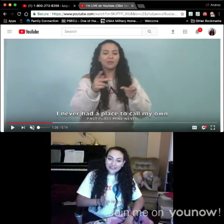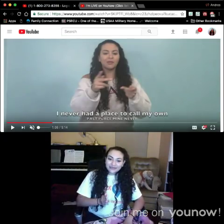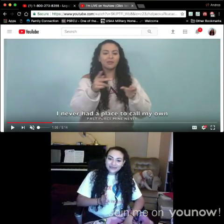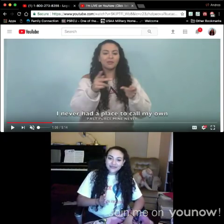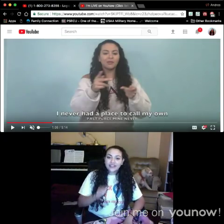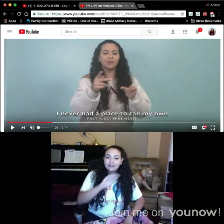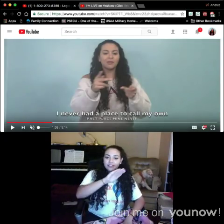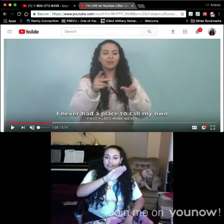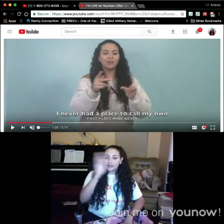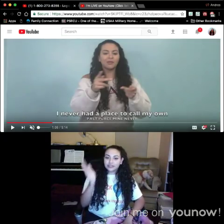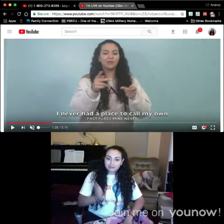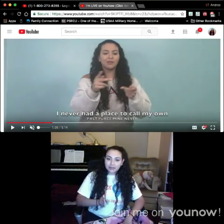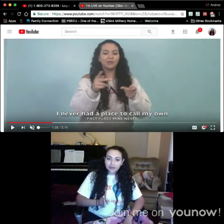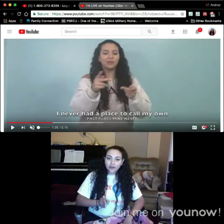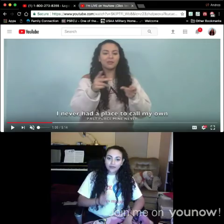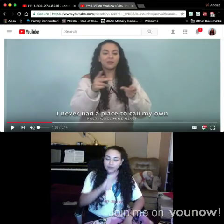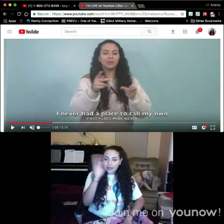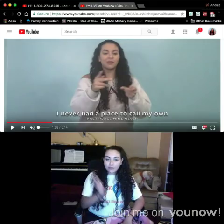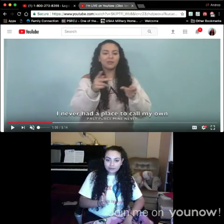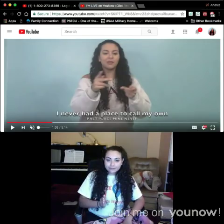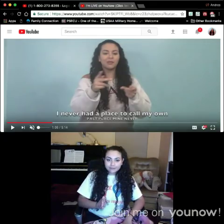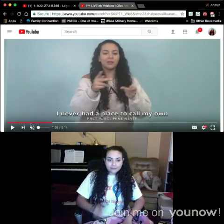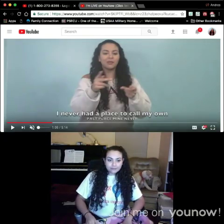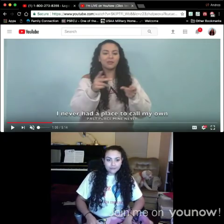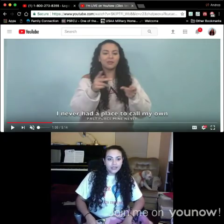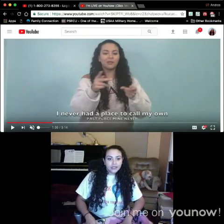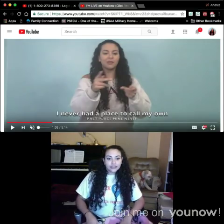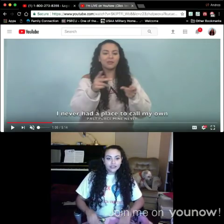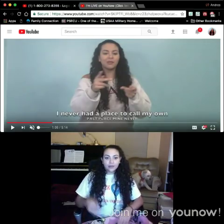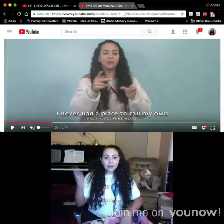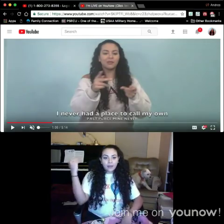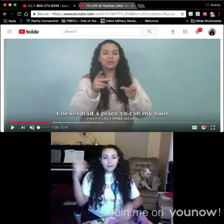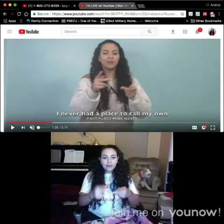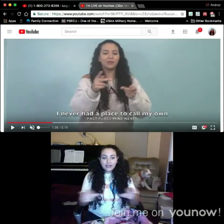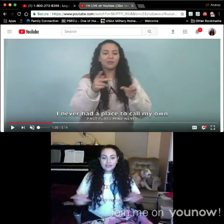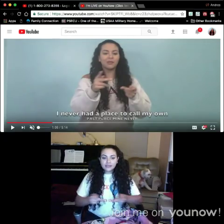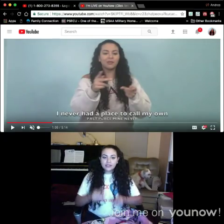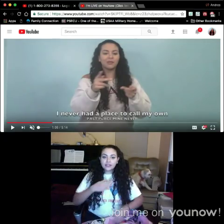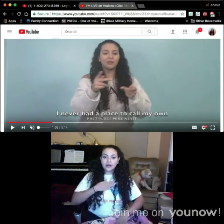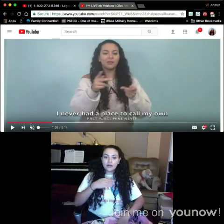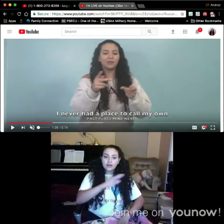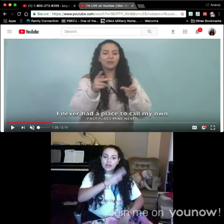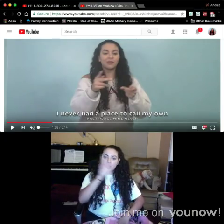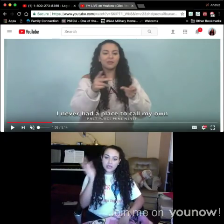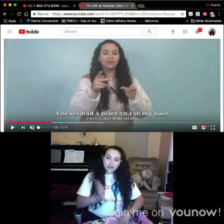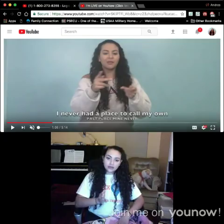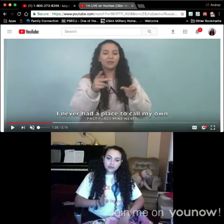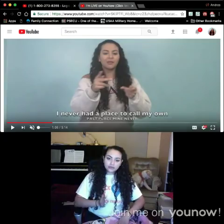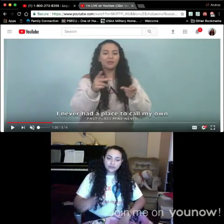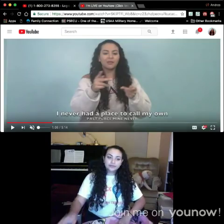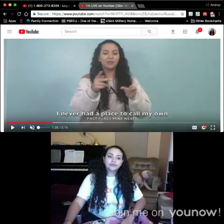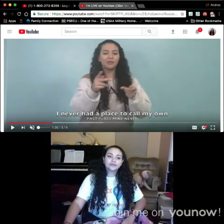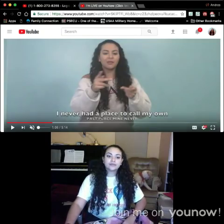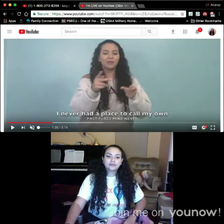Never. For never, you just make a curve. Never. So, place to call my